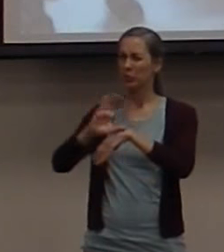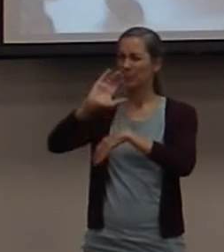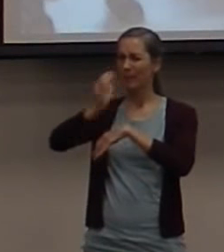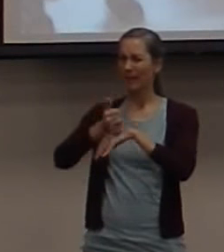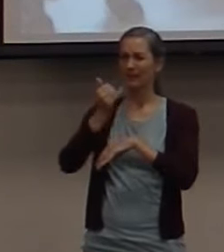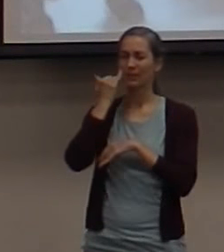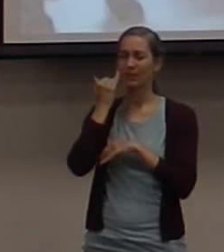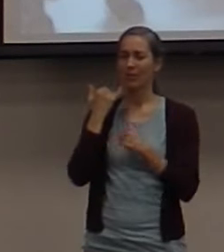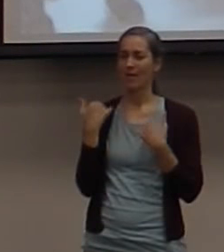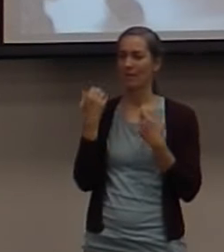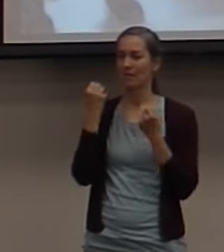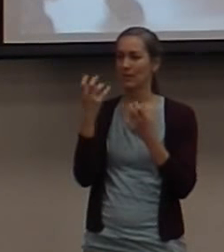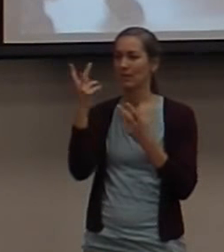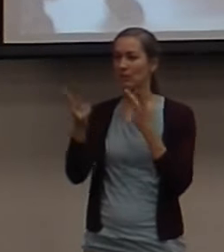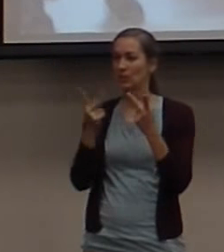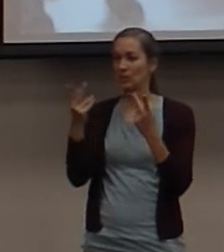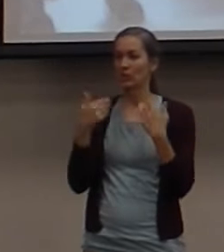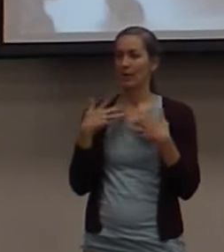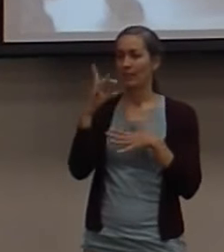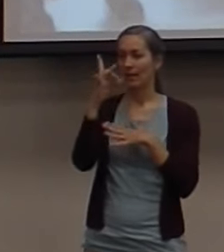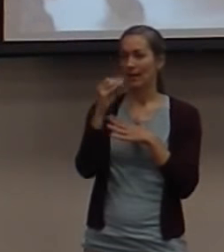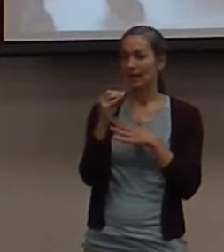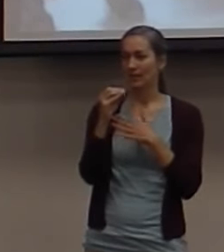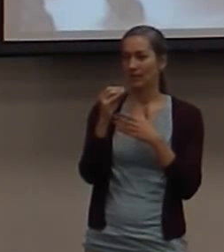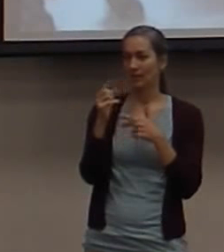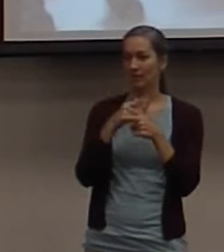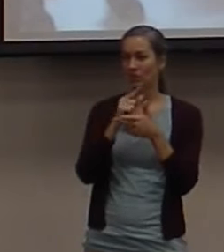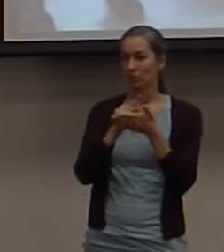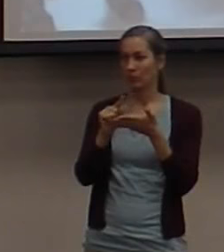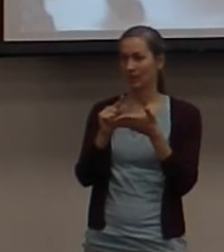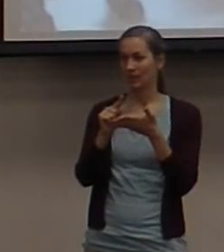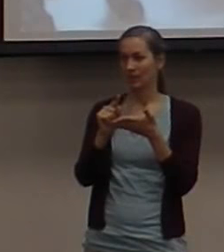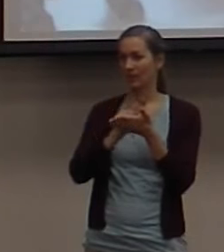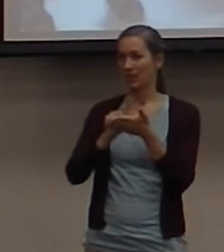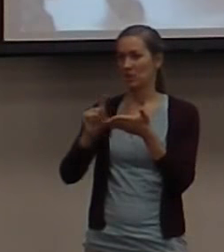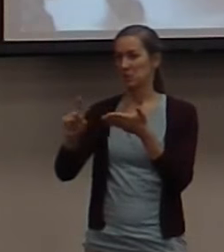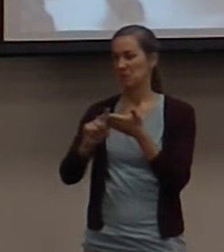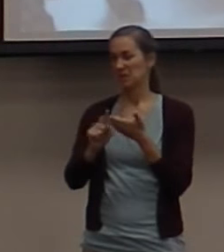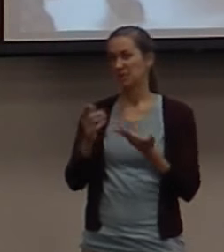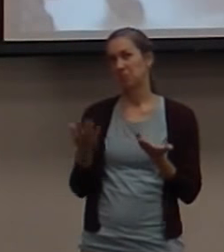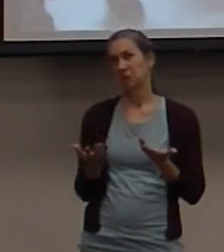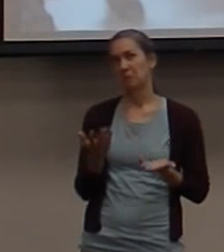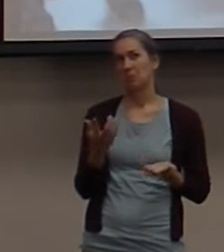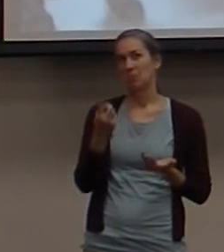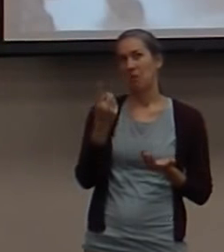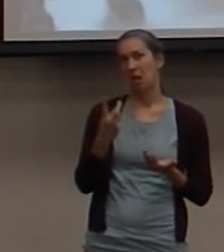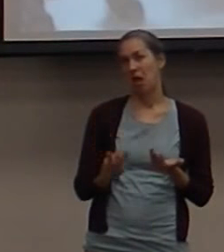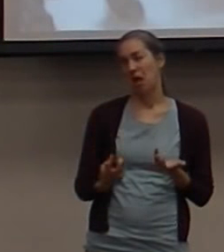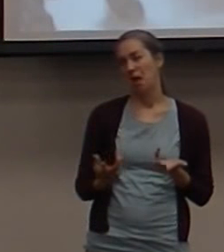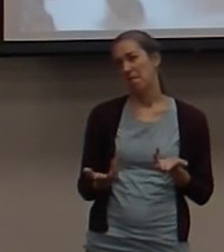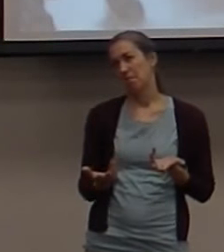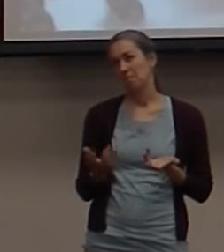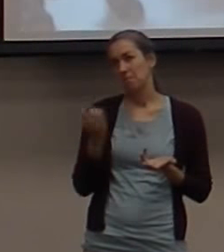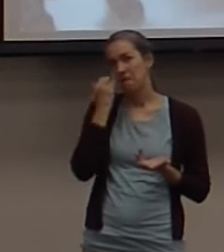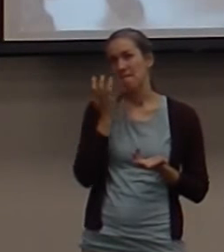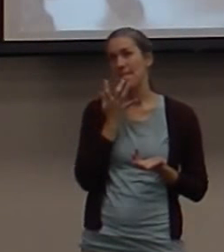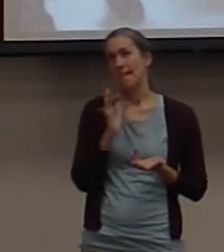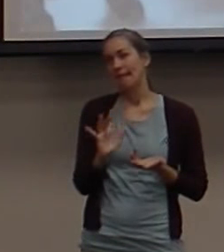over places, you have 80 the first week. How many would you expect the next? Maybe half. Maybe, if you're lucky.